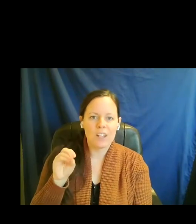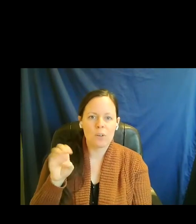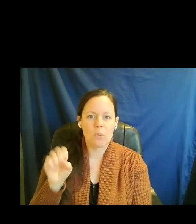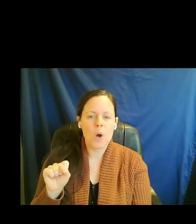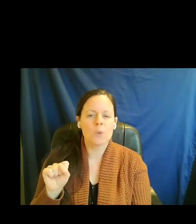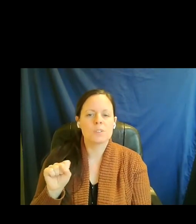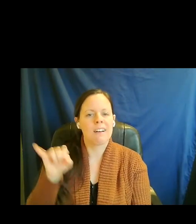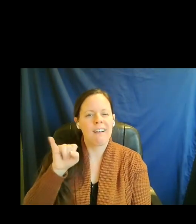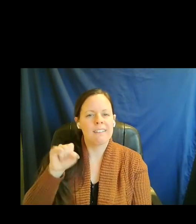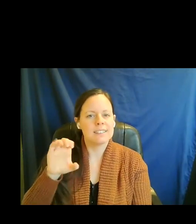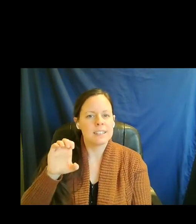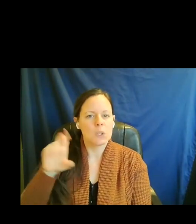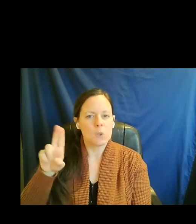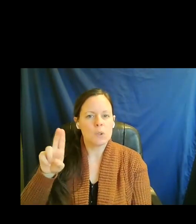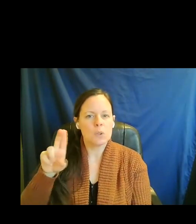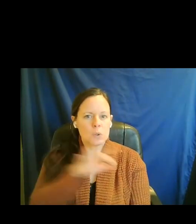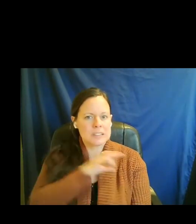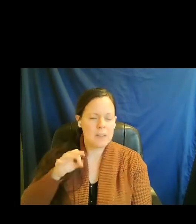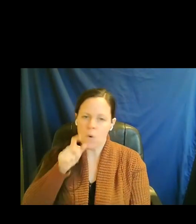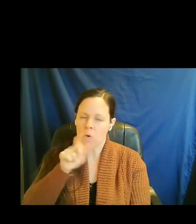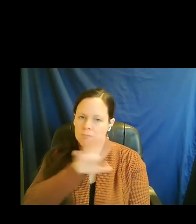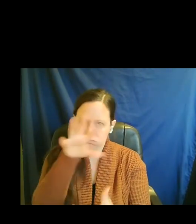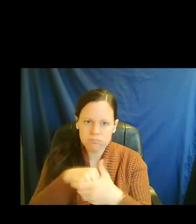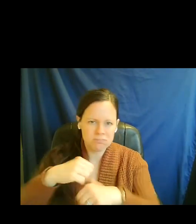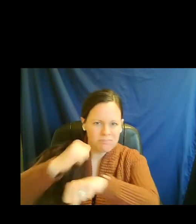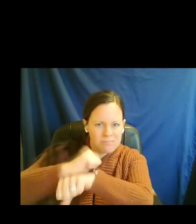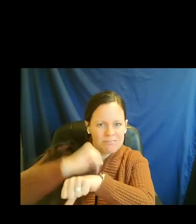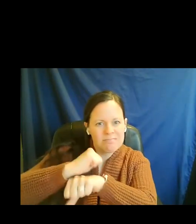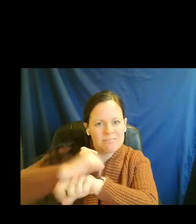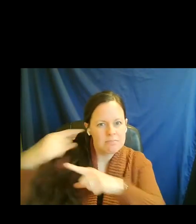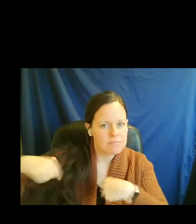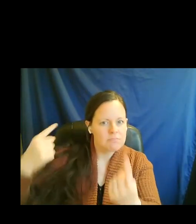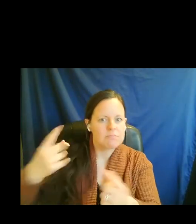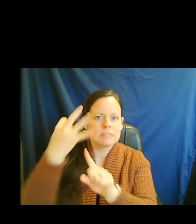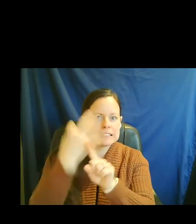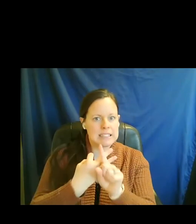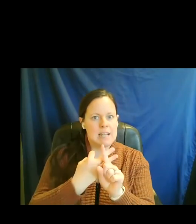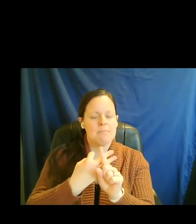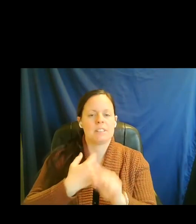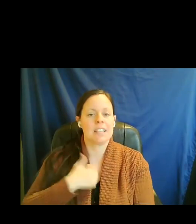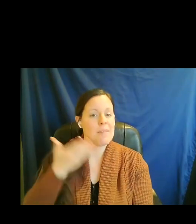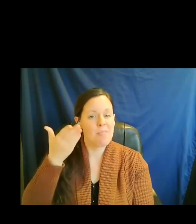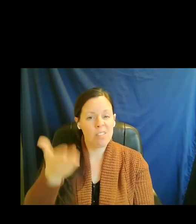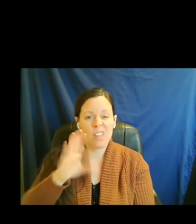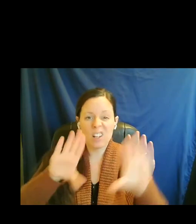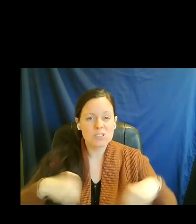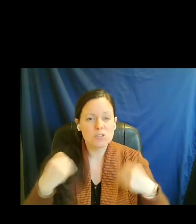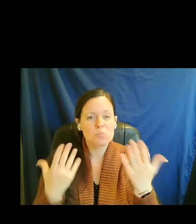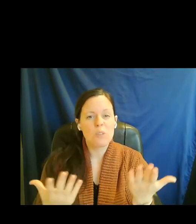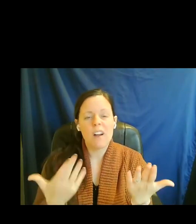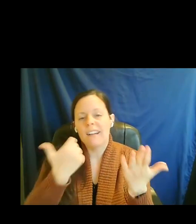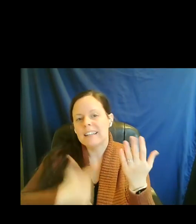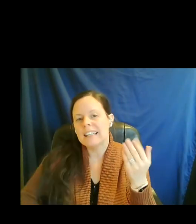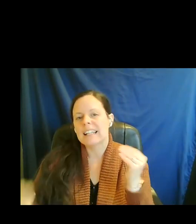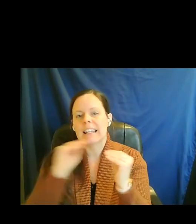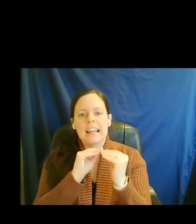staff they've been in the trenches working for the past 9 months, and I'm there to provide whatever extra assistance